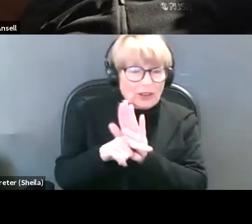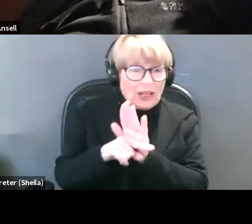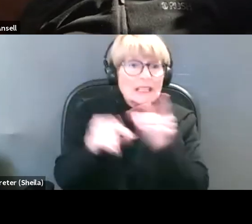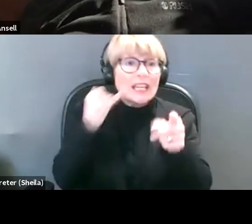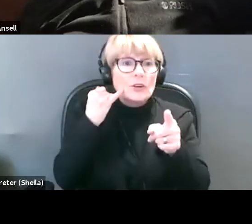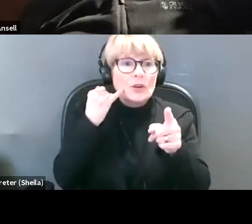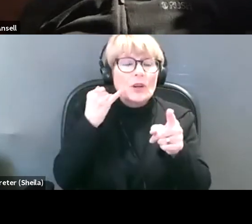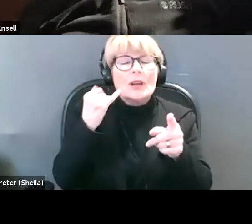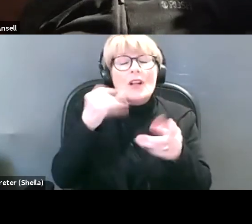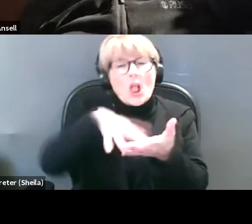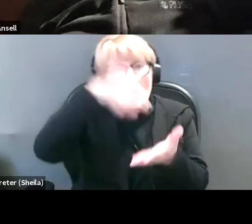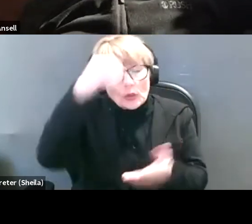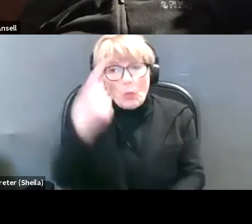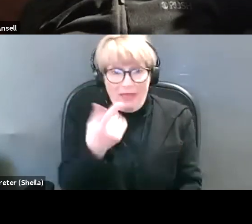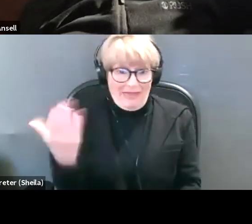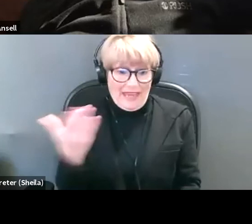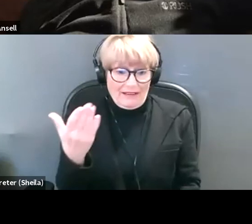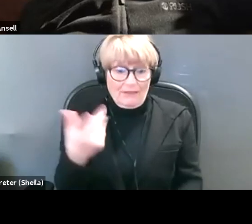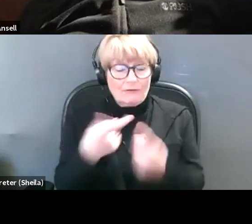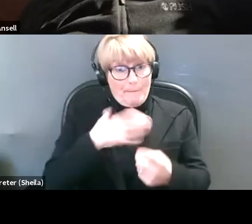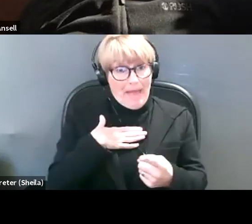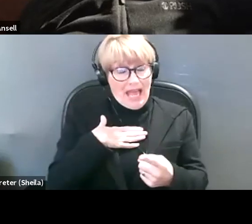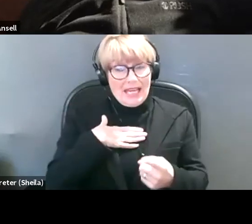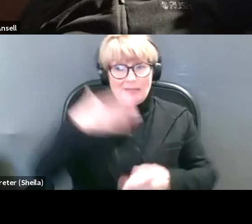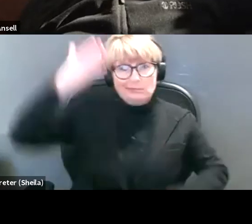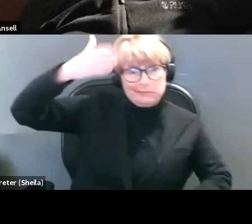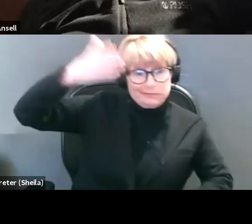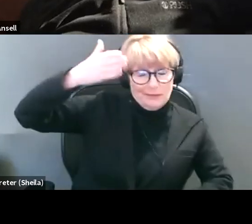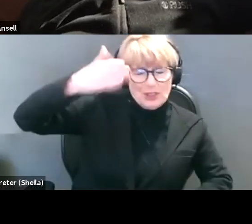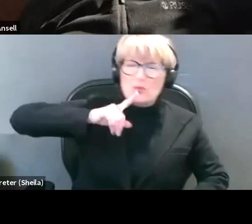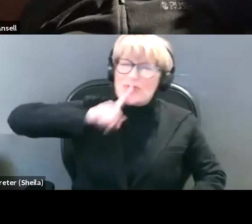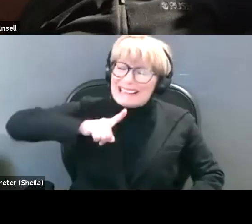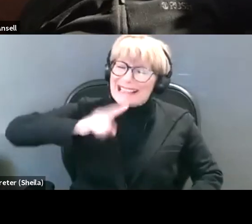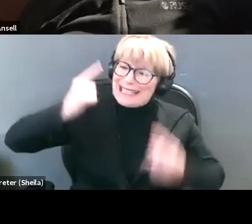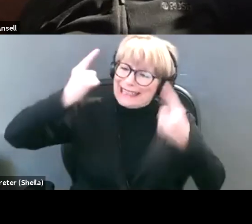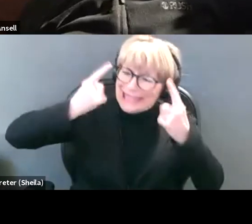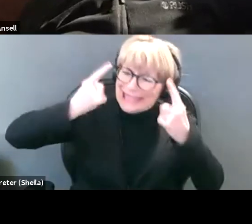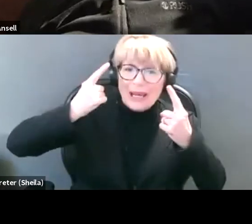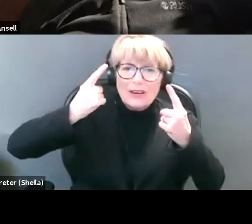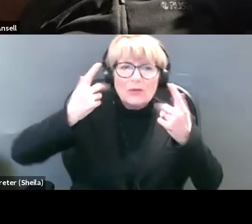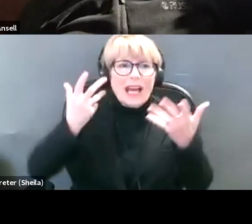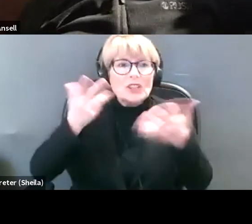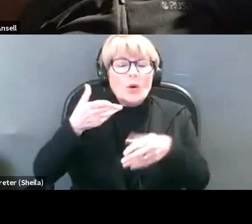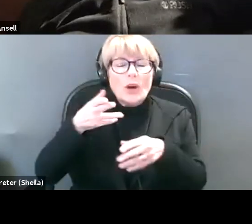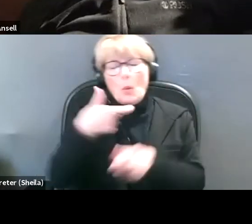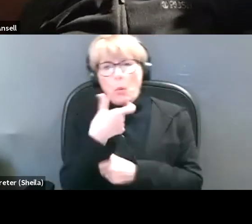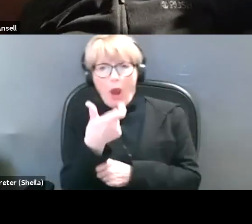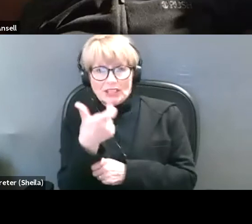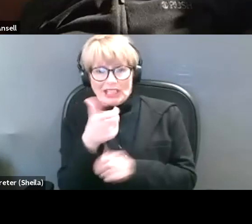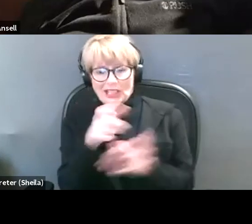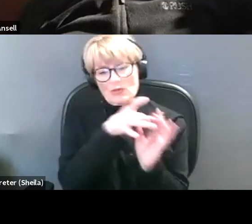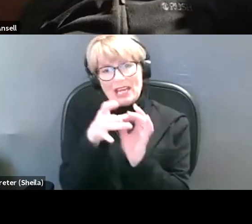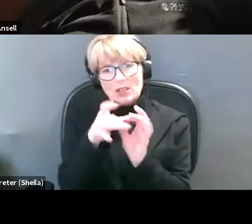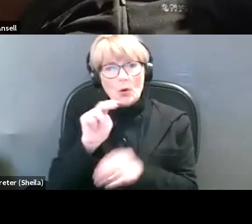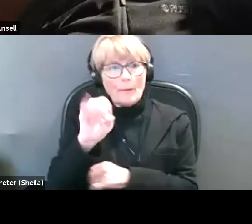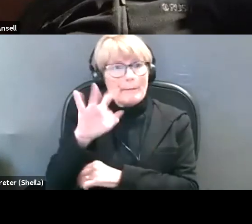one thing today, from my part at least, it is to critically think about what you're consuming in terms of media and why.